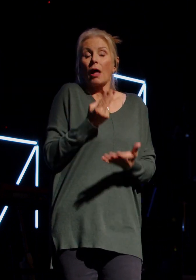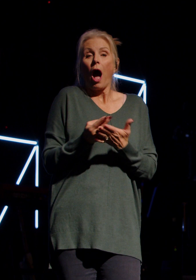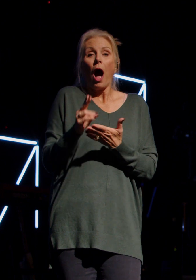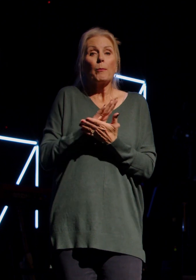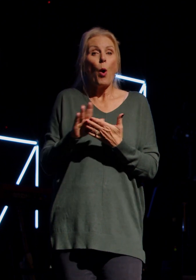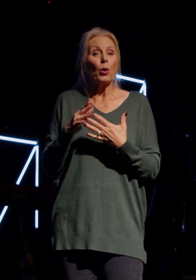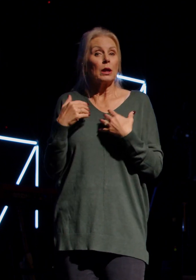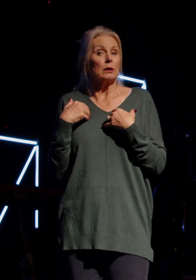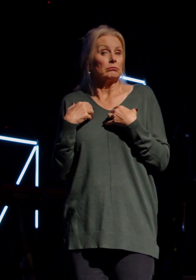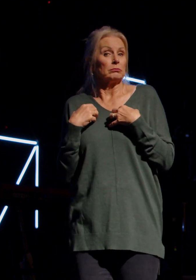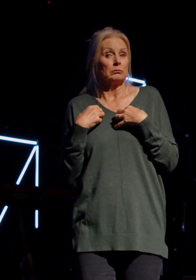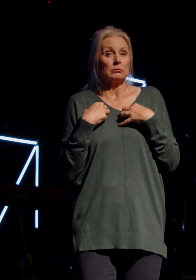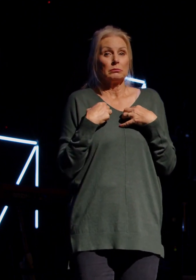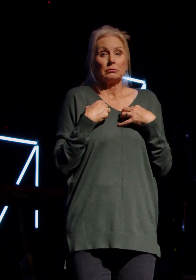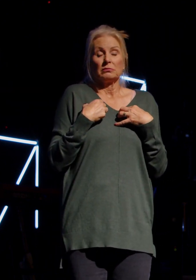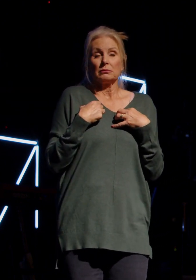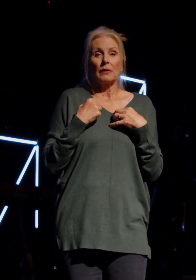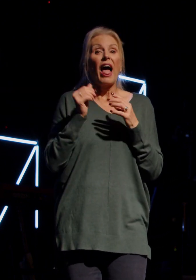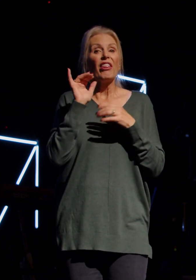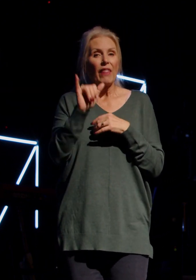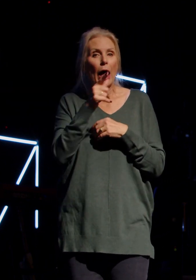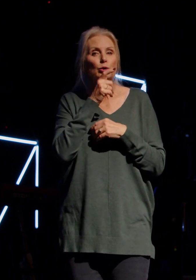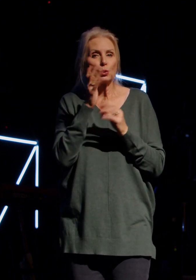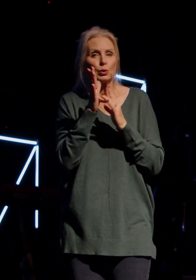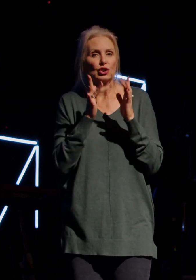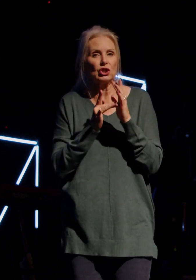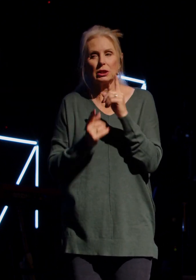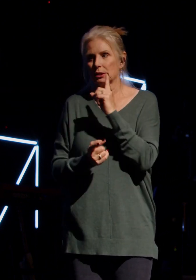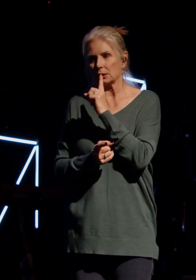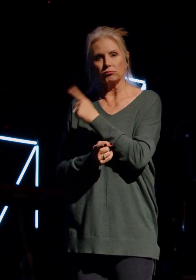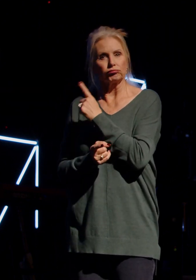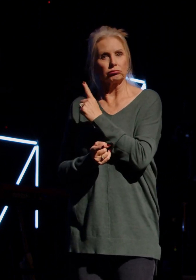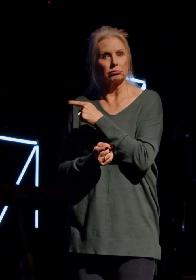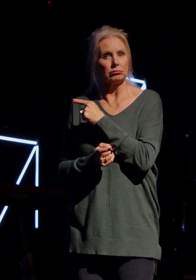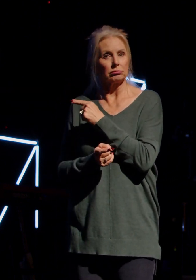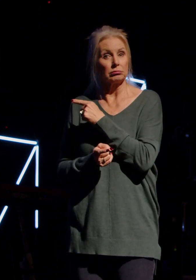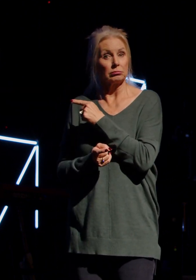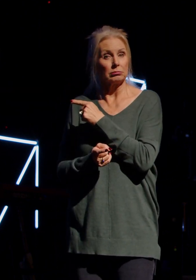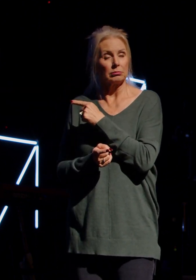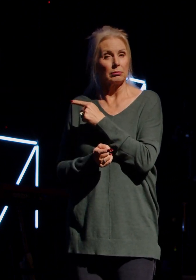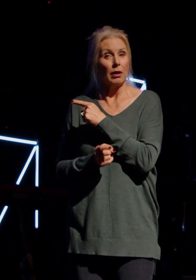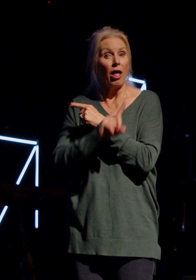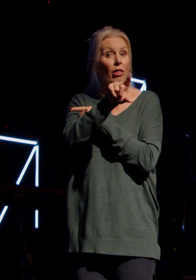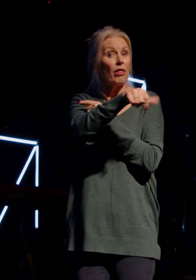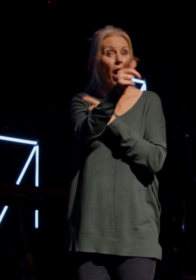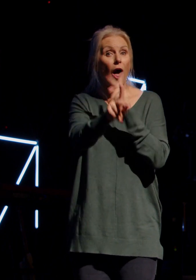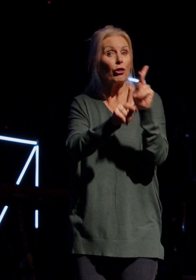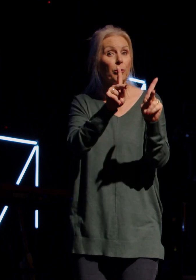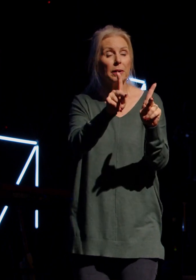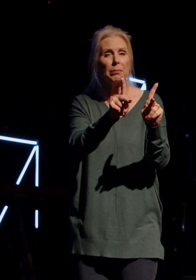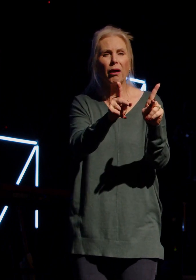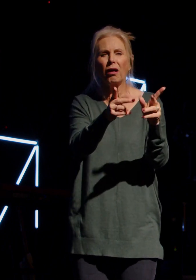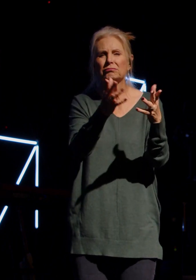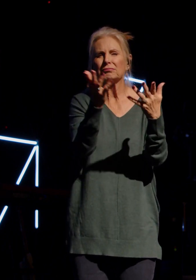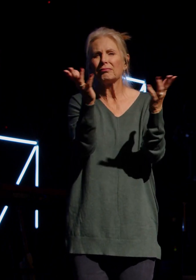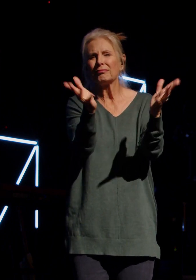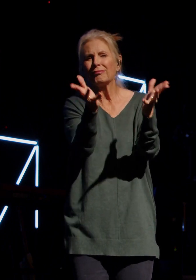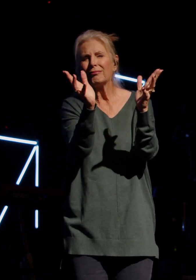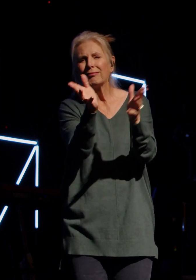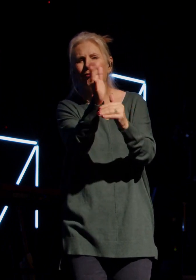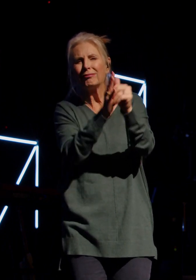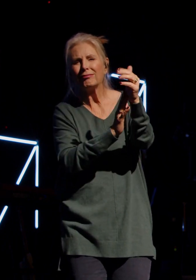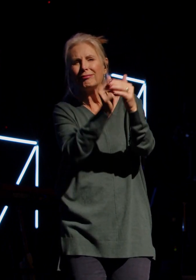religious, and those who are like misrepresenting who God was. That's who Jesus goes after. Those are the people that just get on